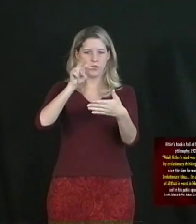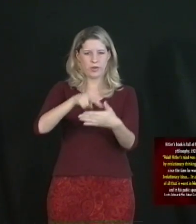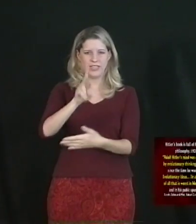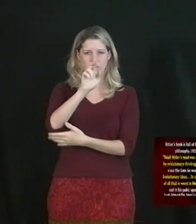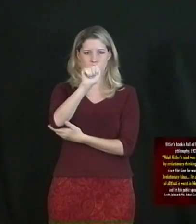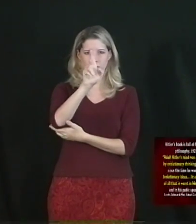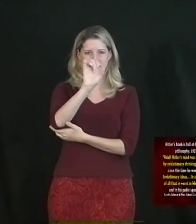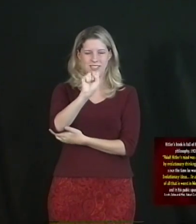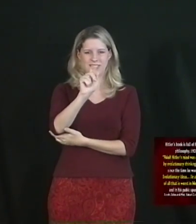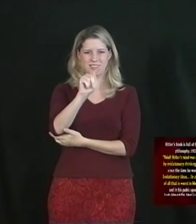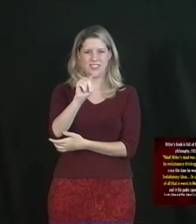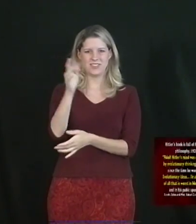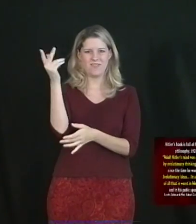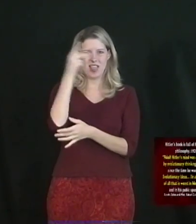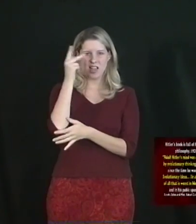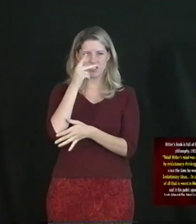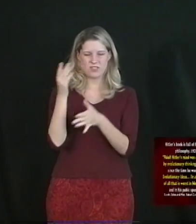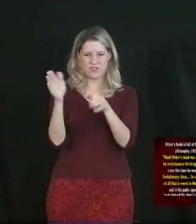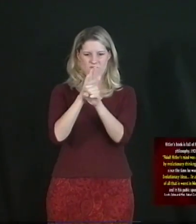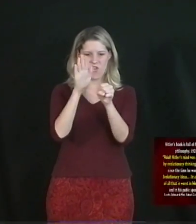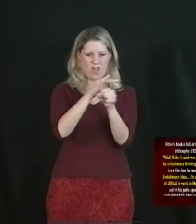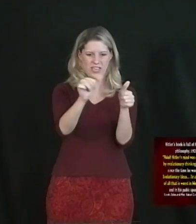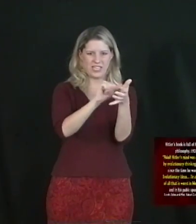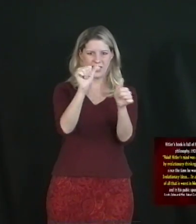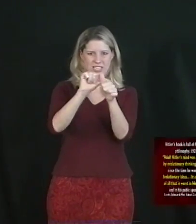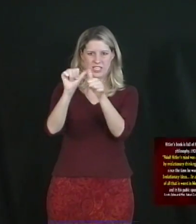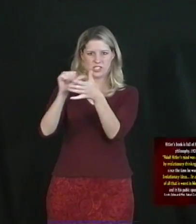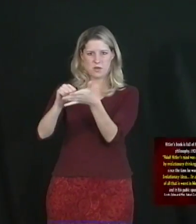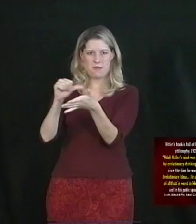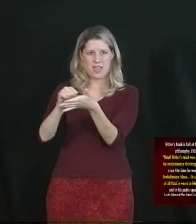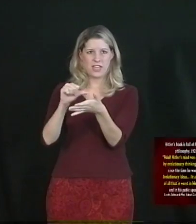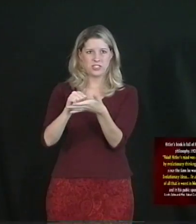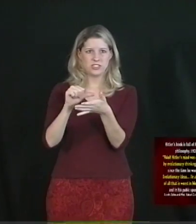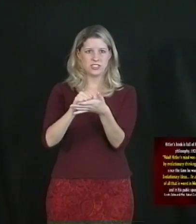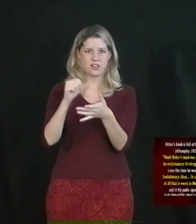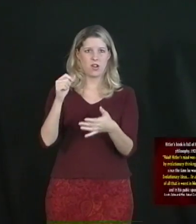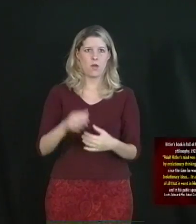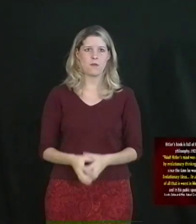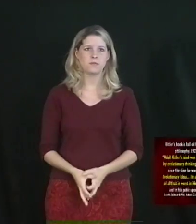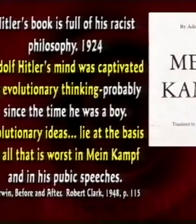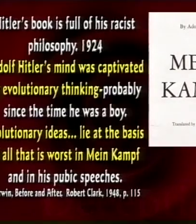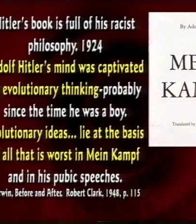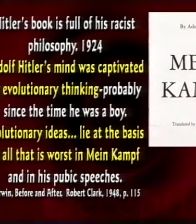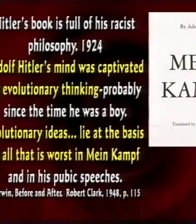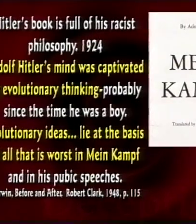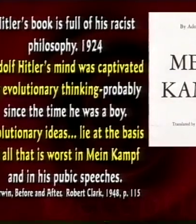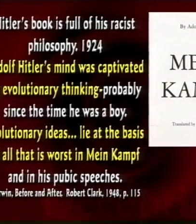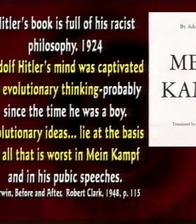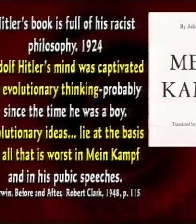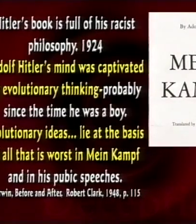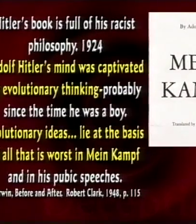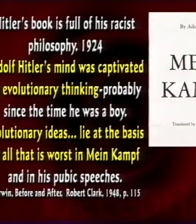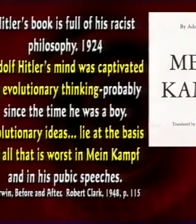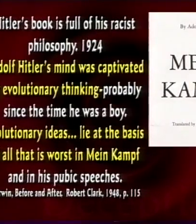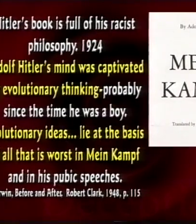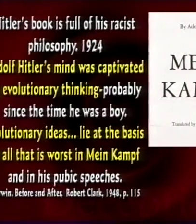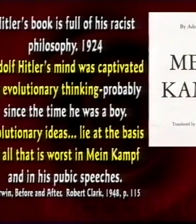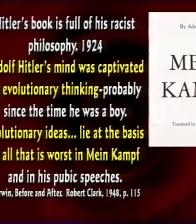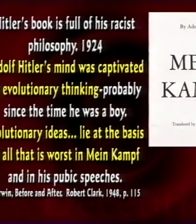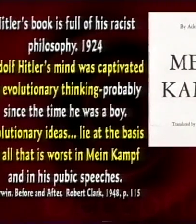his racist philosophy. It just kind of oozes off every page. Adolf Hitler's mind was captivated by evolutionary thinking, probably since he was a